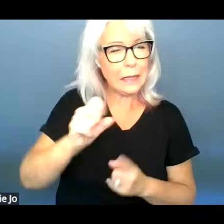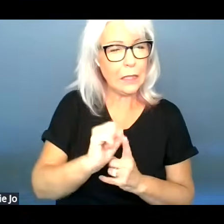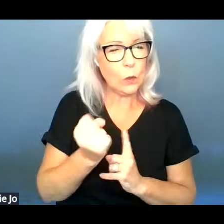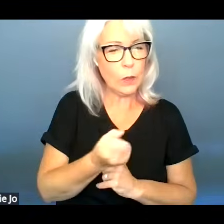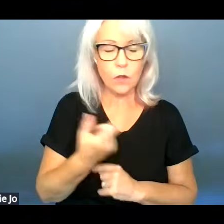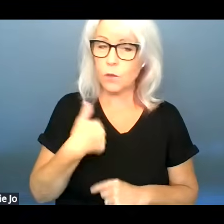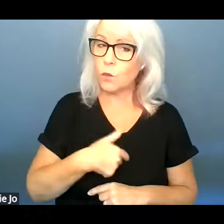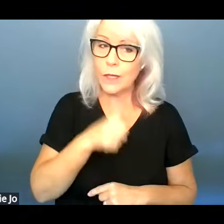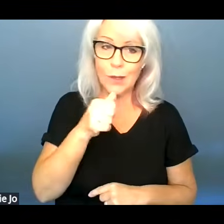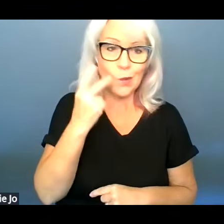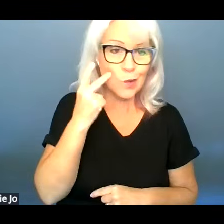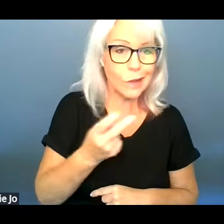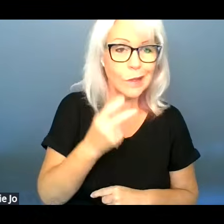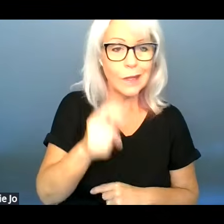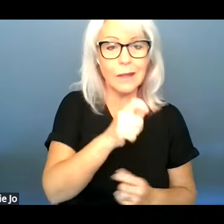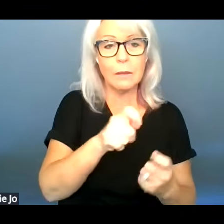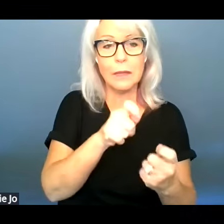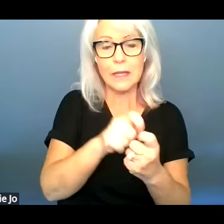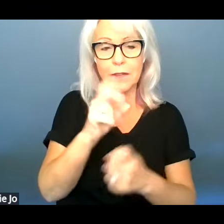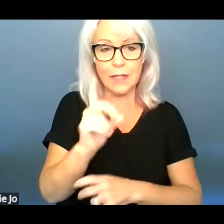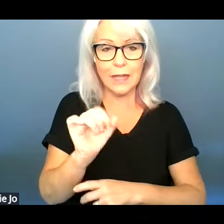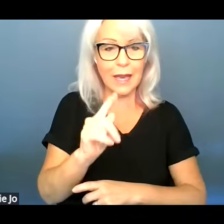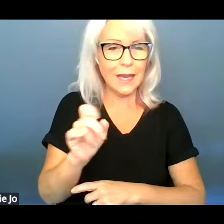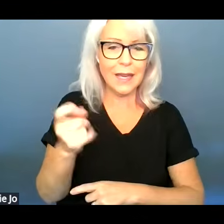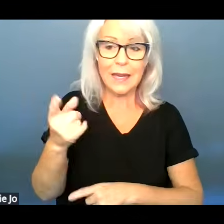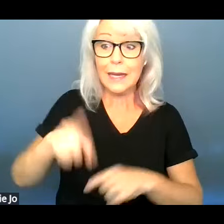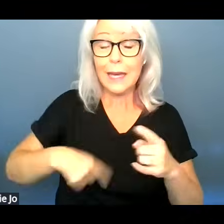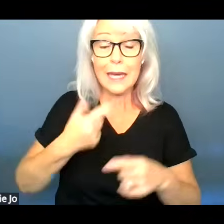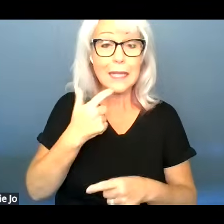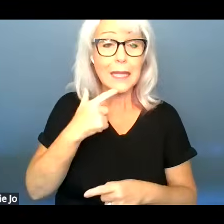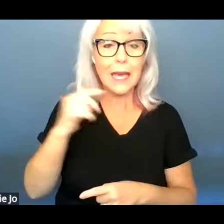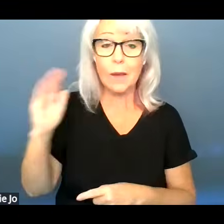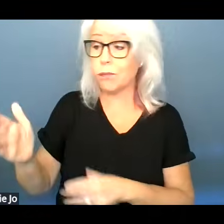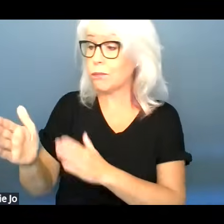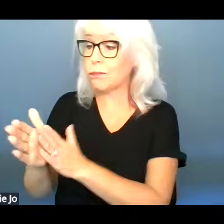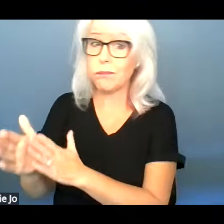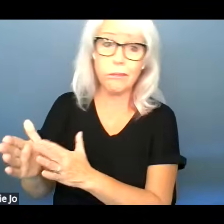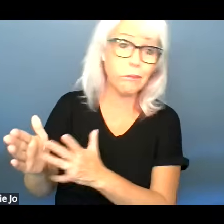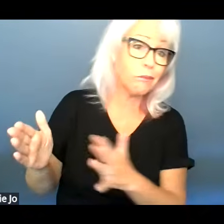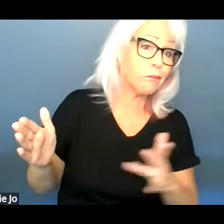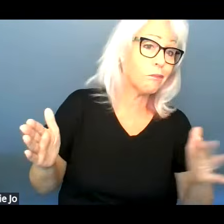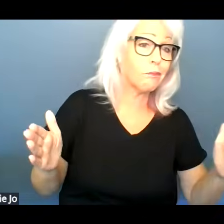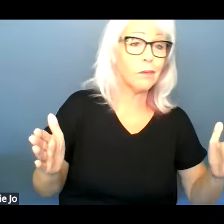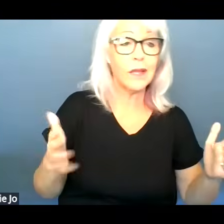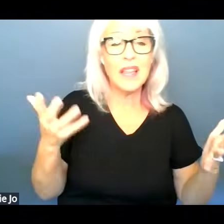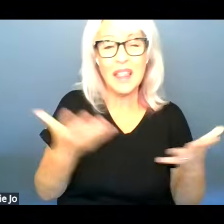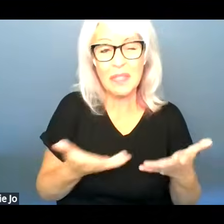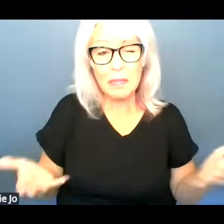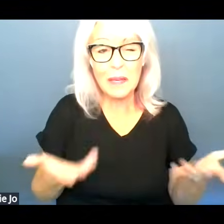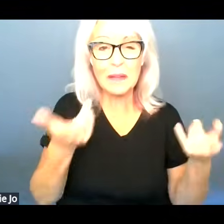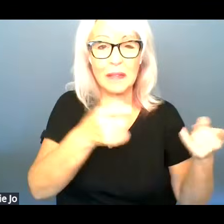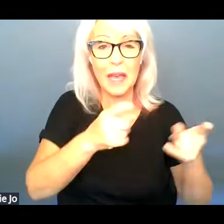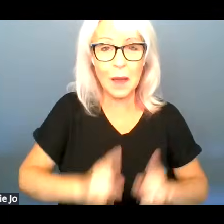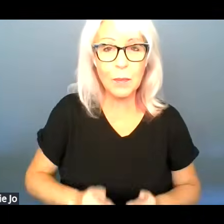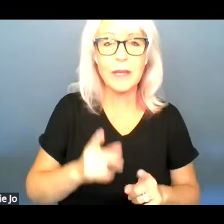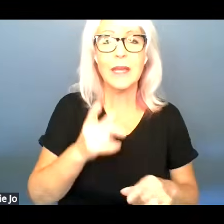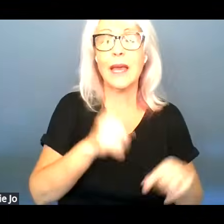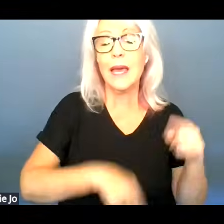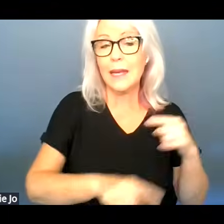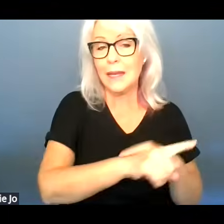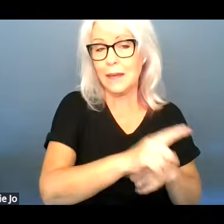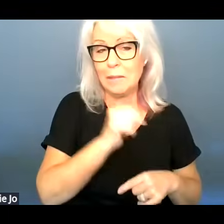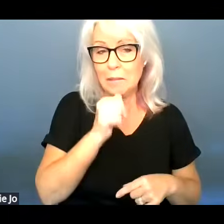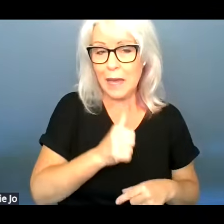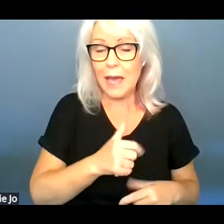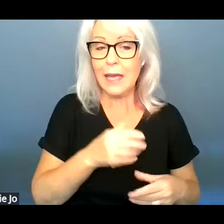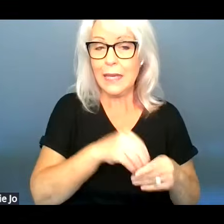say from date A to date B, stuff happened and it fell out of someone's statutory or legal